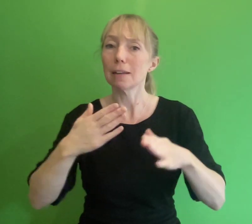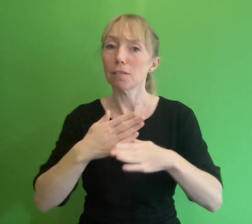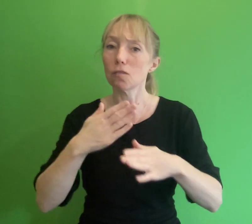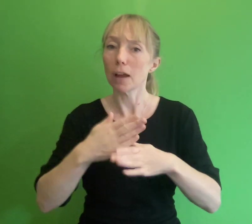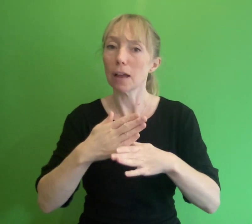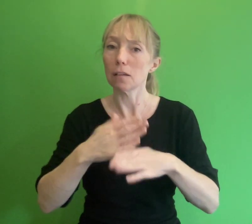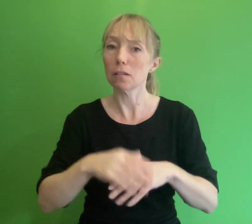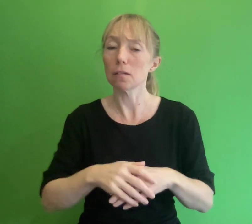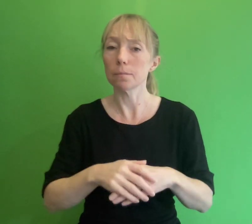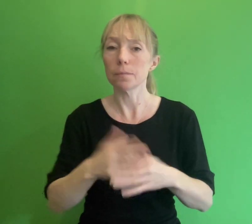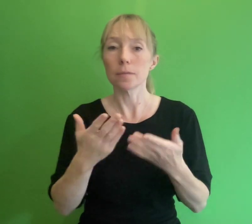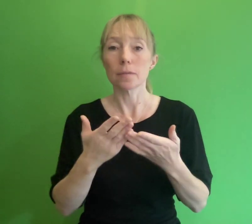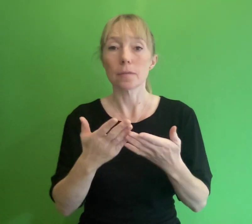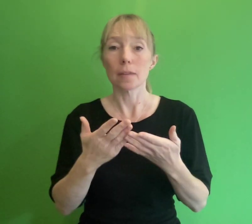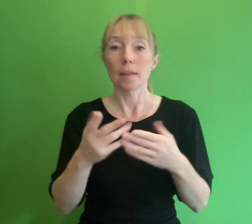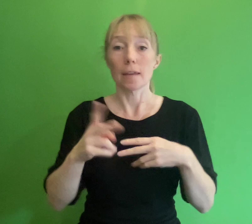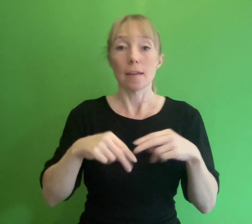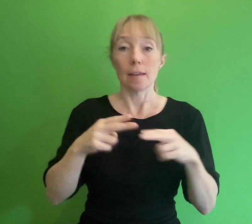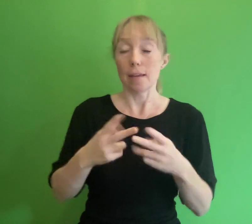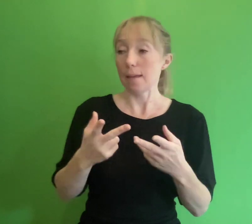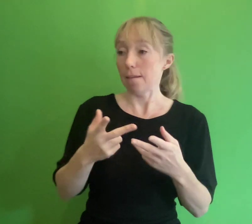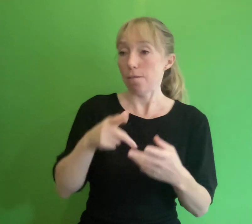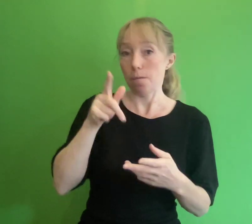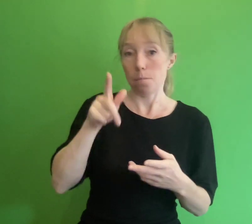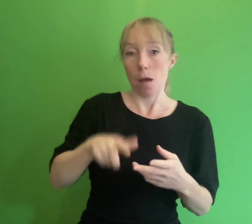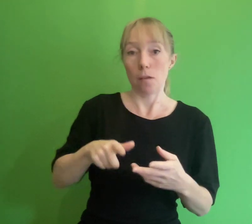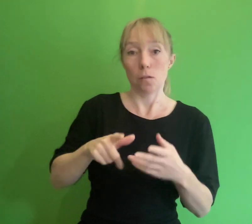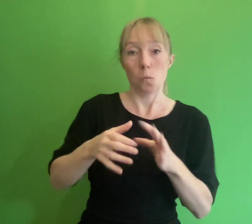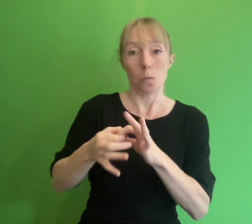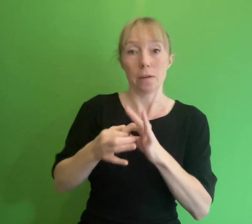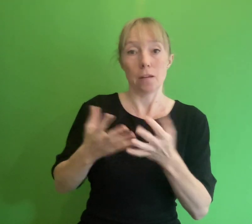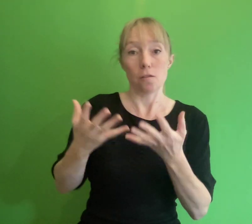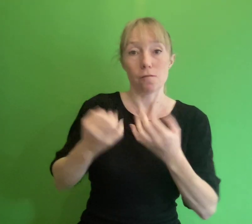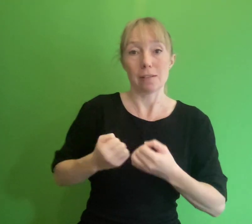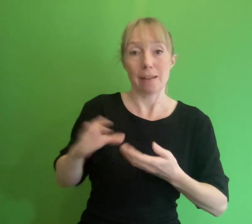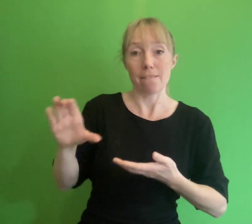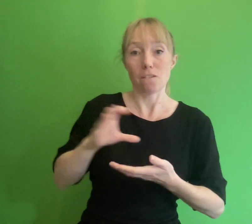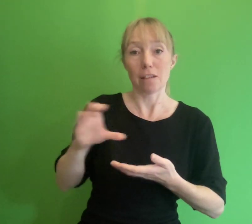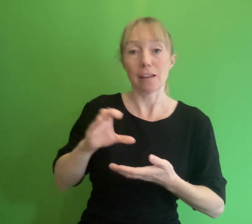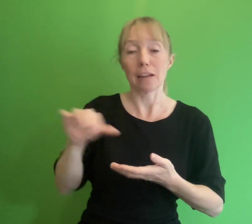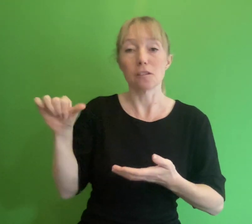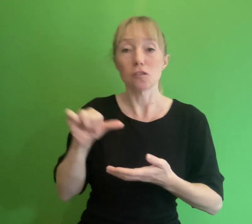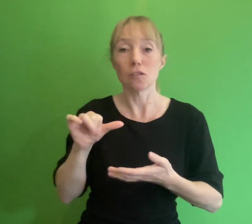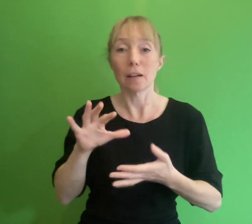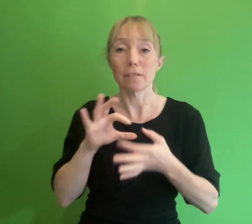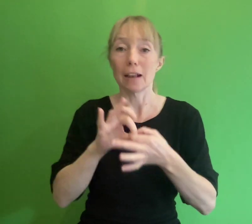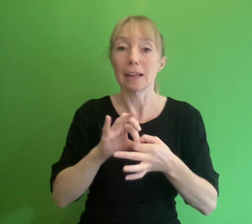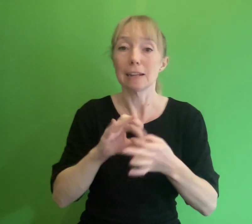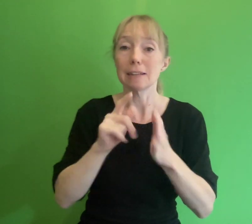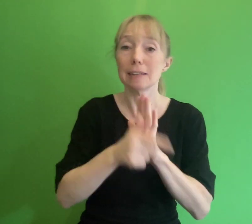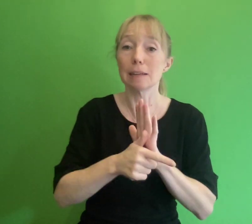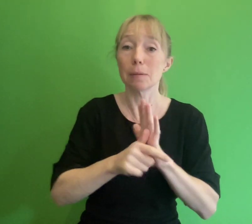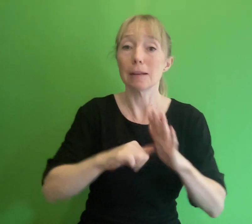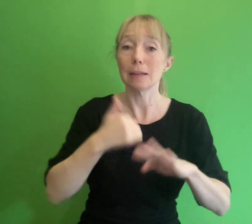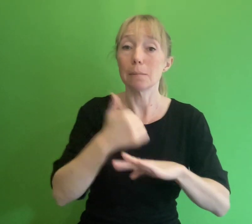Anyone getting any funding should have to tie in disability-based accessibility. Retreat participant.